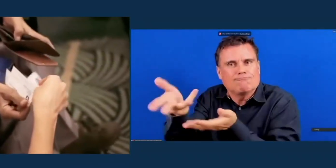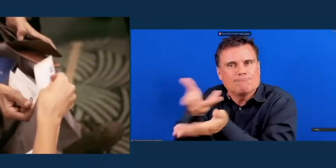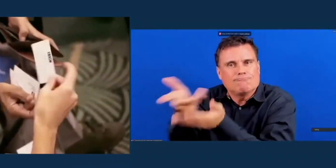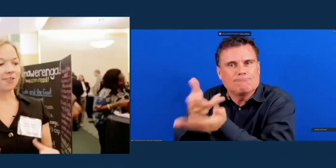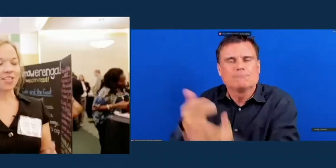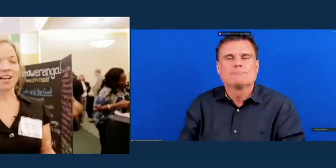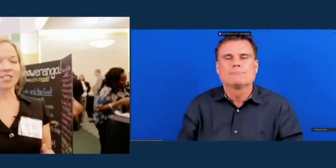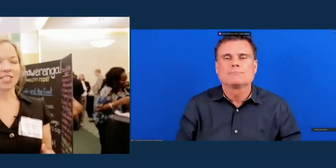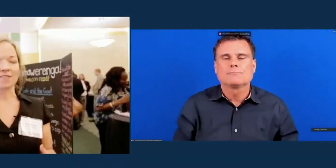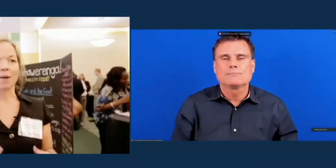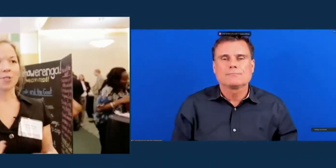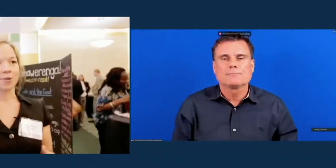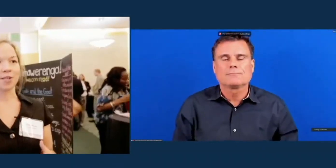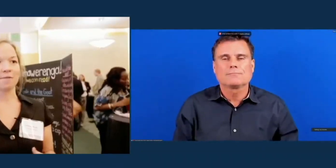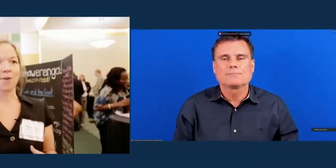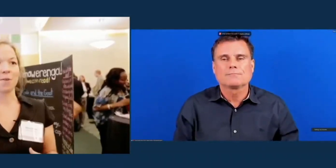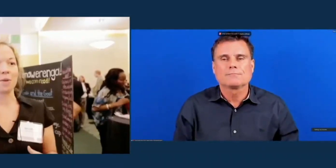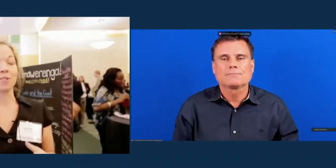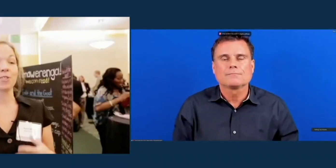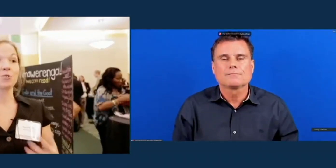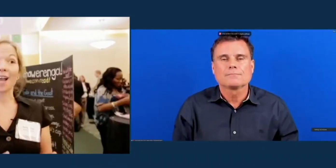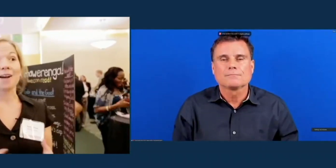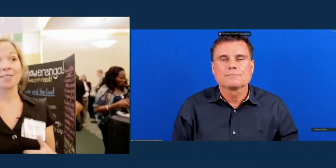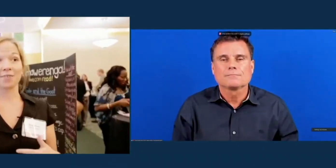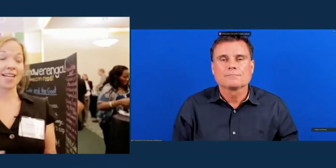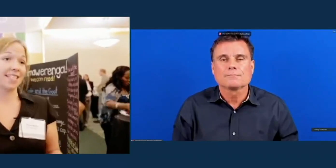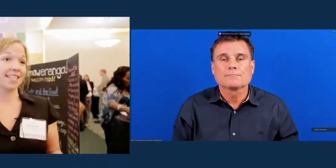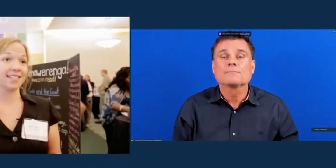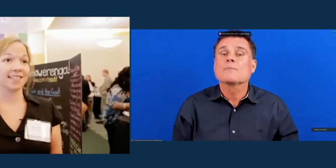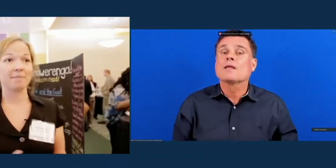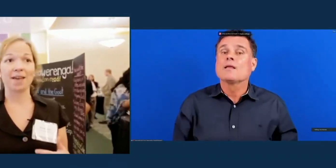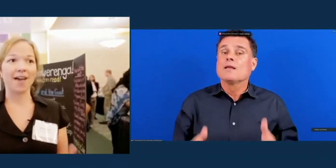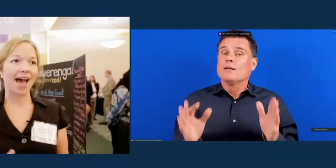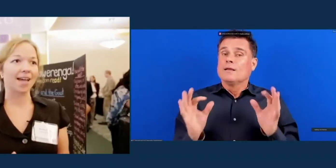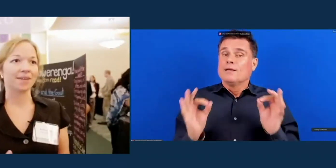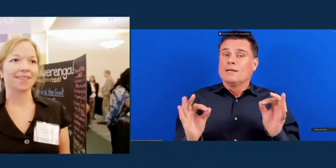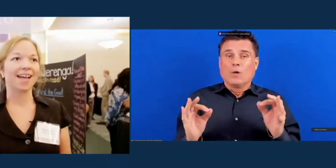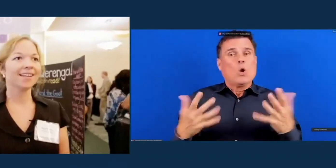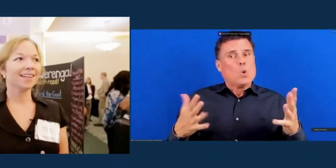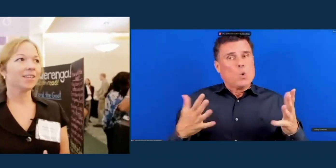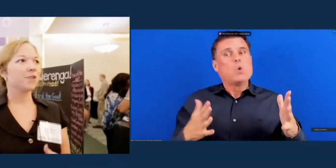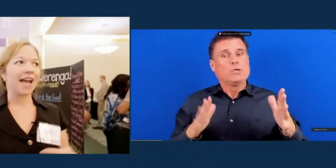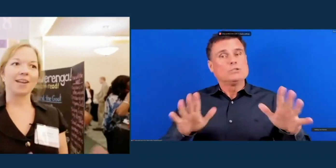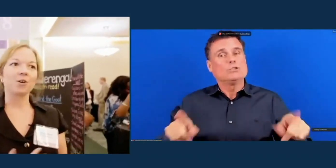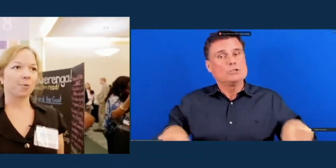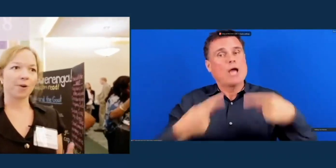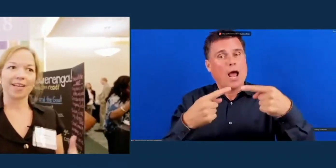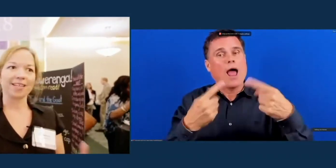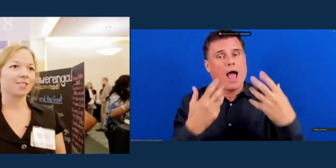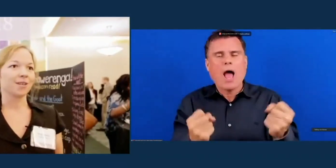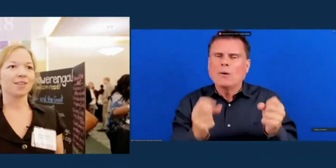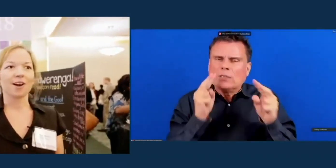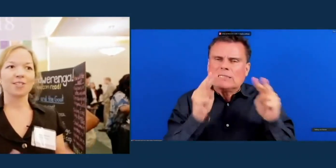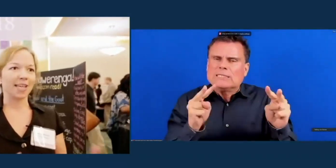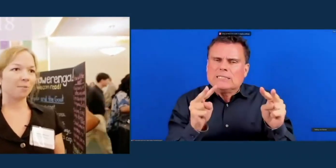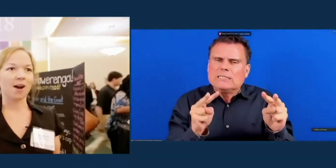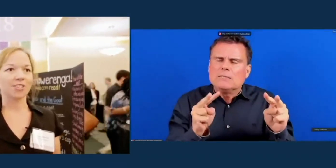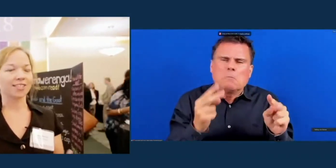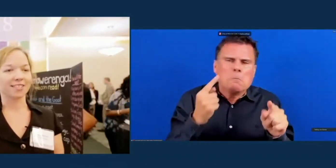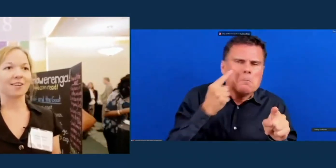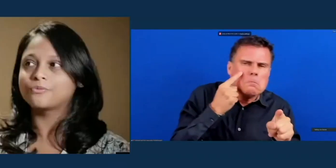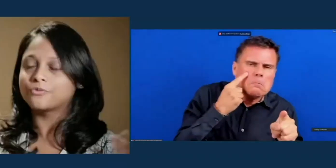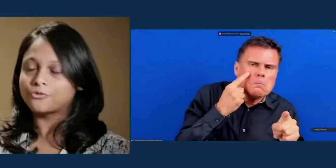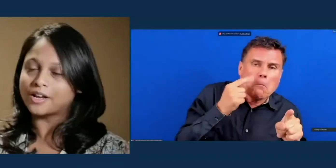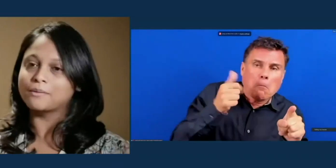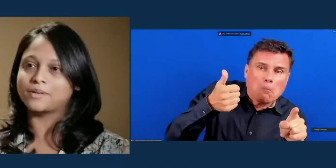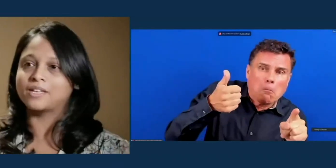I think the Grand Challenge gives the opportunity for people to try out different ideas that they may have had, but that you can incorporate into a large-scale project,